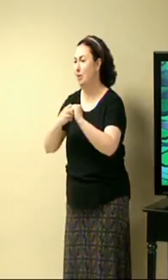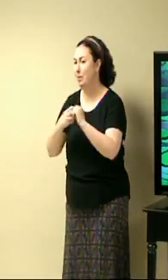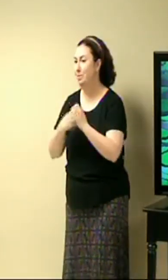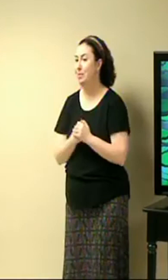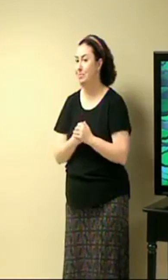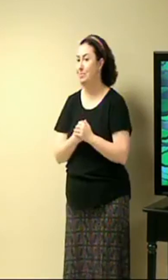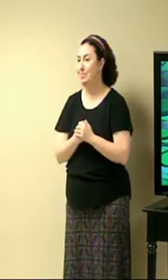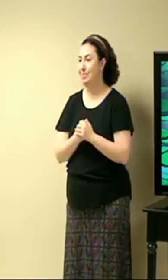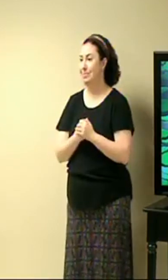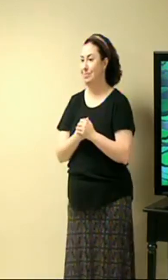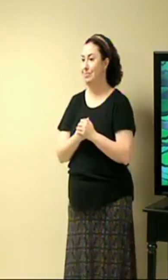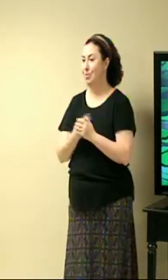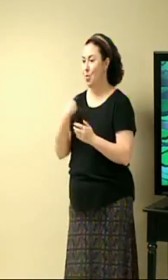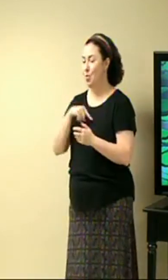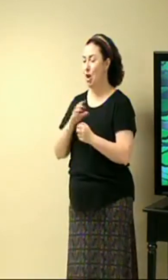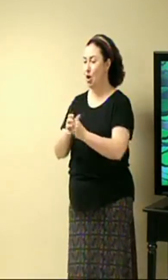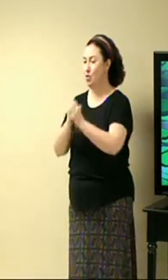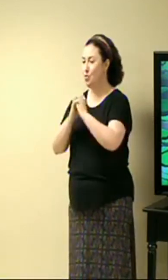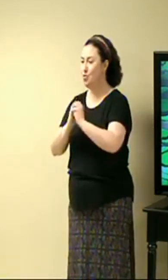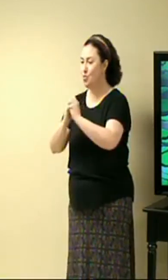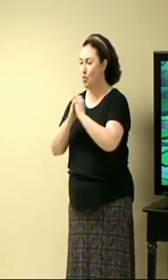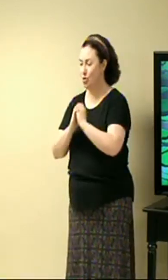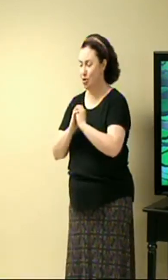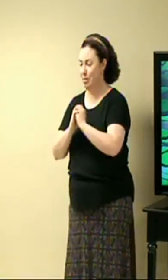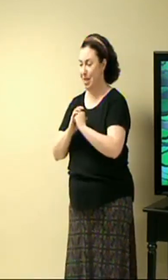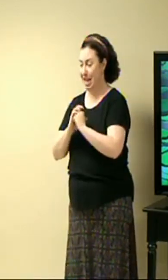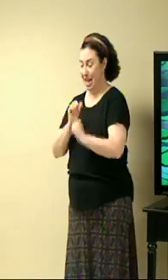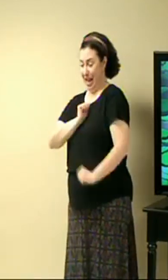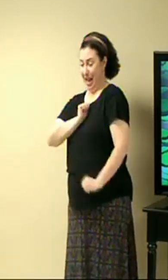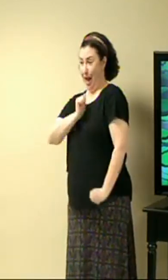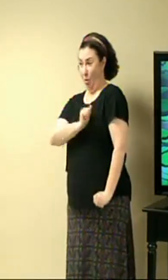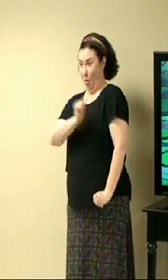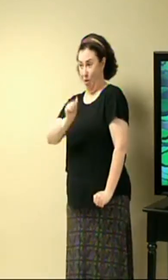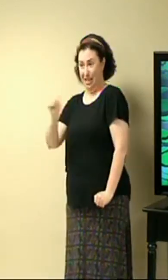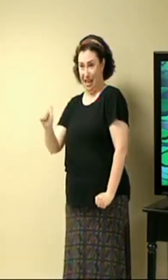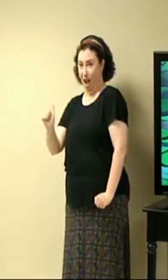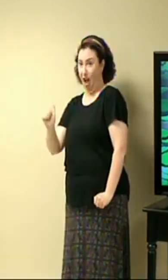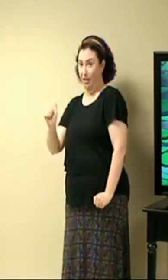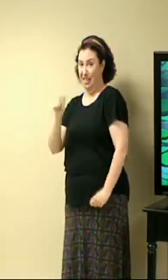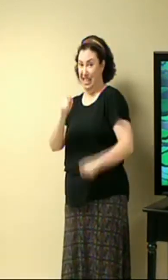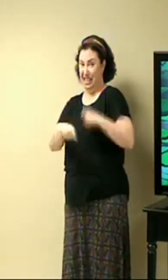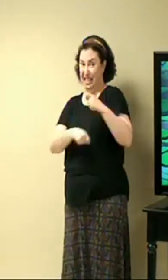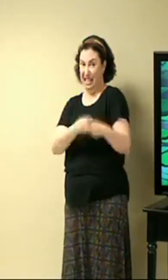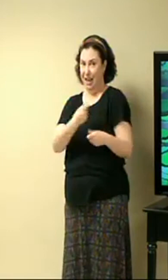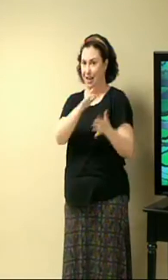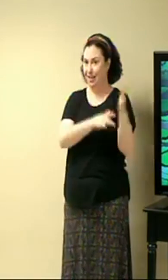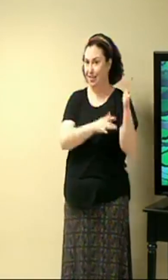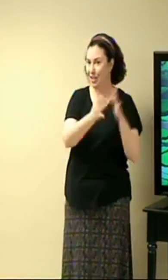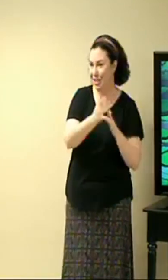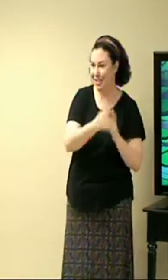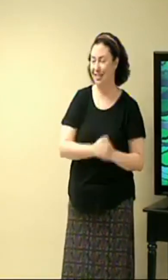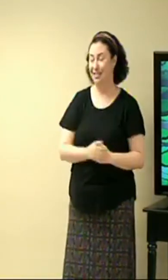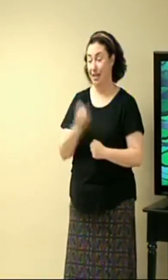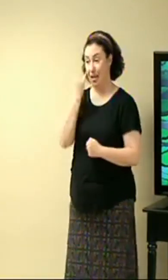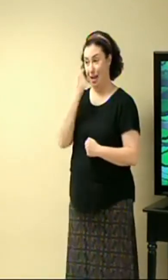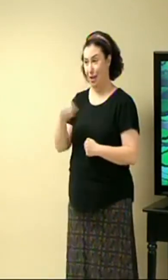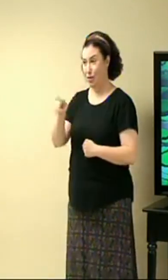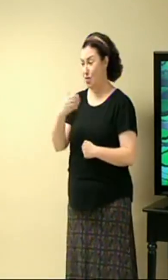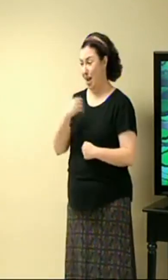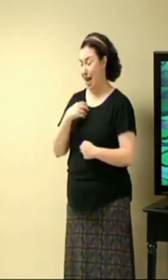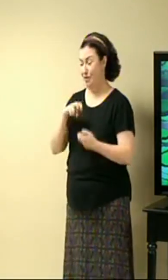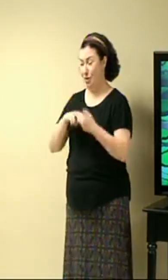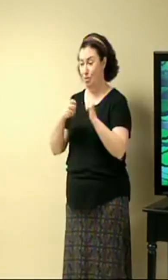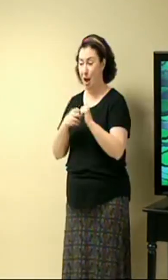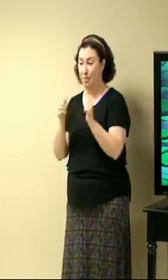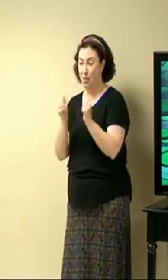it's that we worship ourselves over Jesus. If you have a pornography problem, it's not that you have a lust problem, you have a